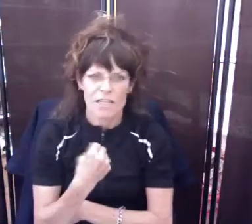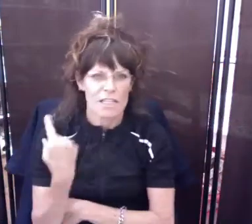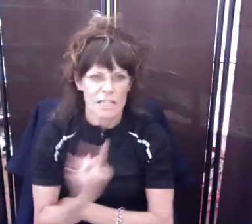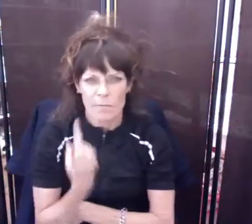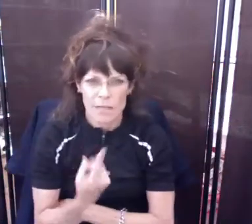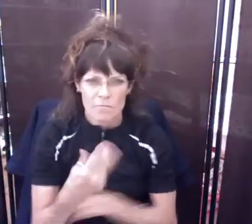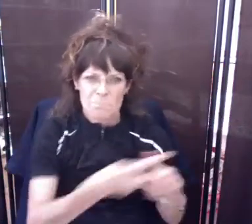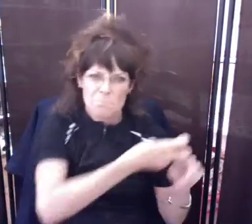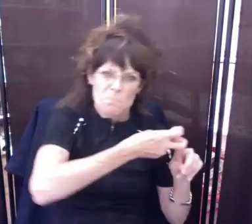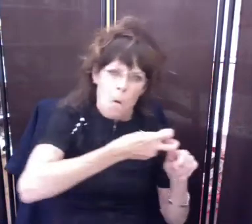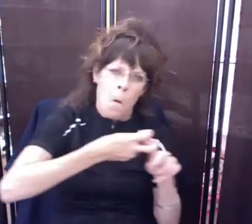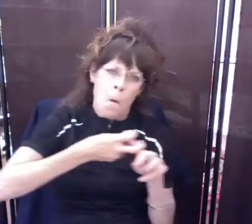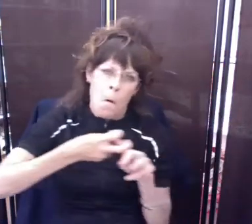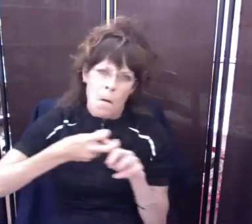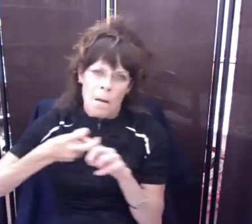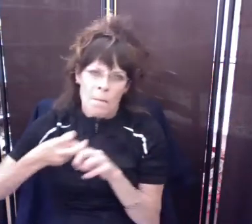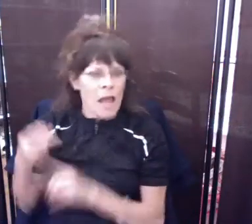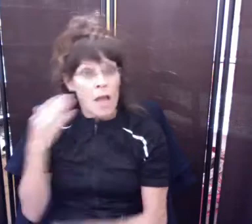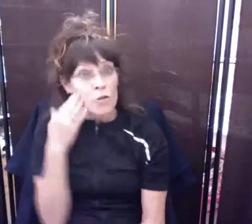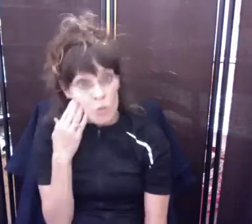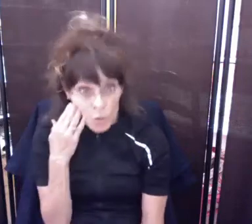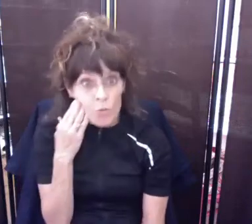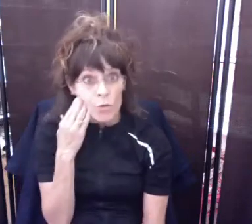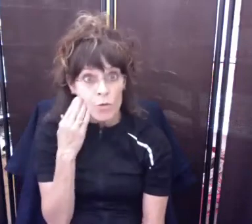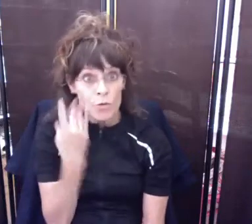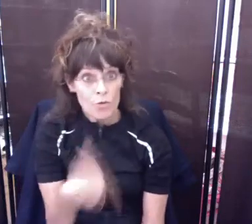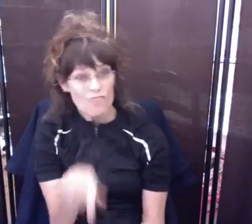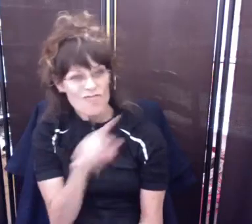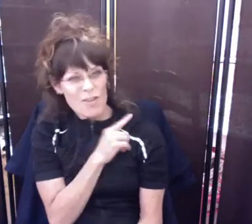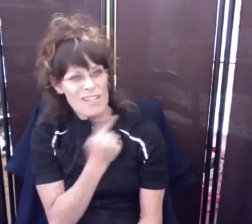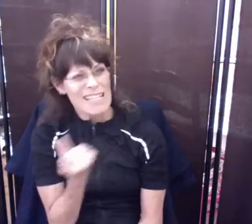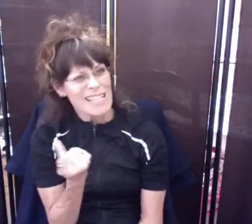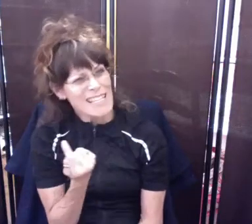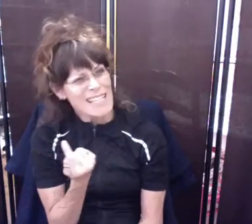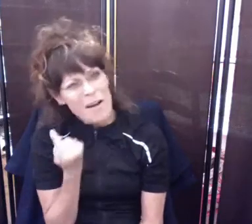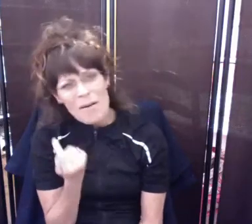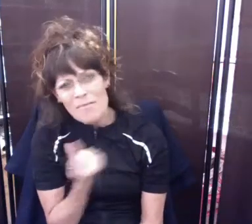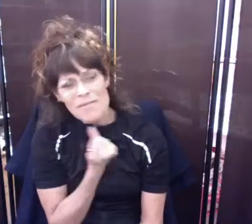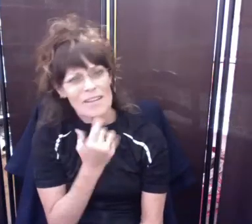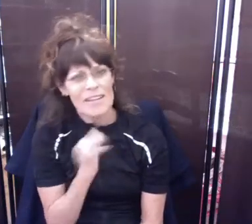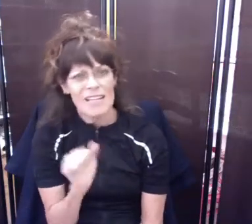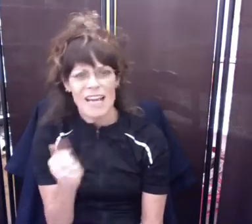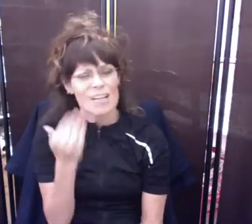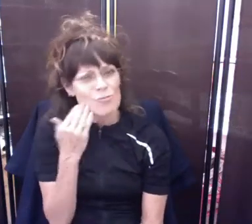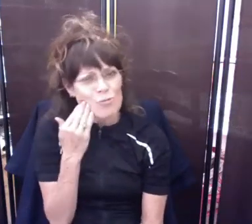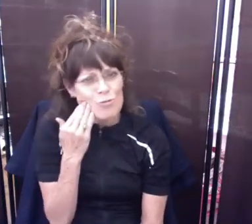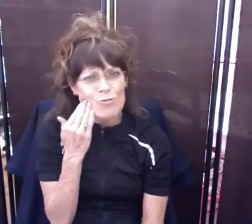I knew that there was something in Alcoholics Anonymous. I knew that there was some answer